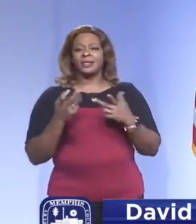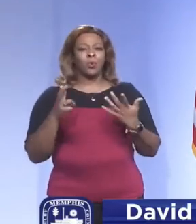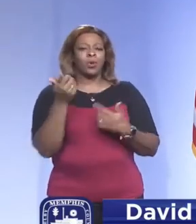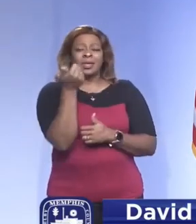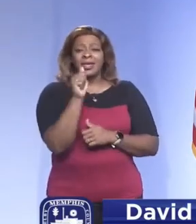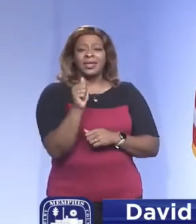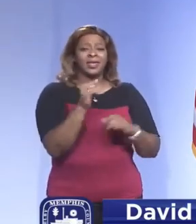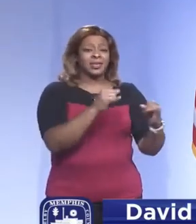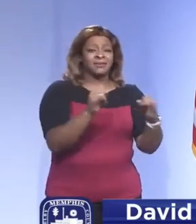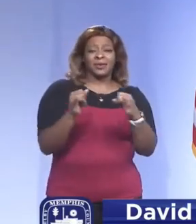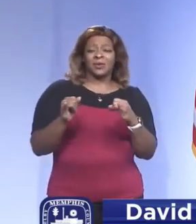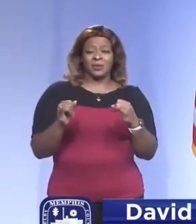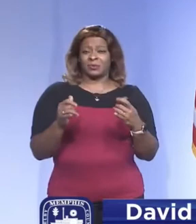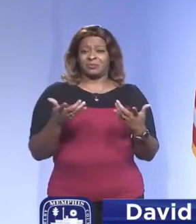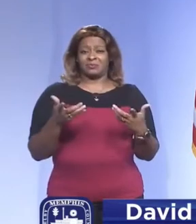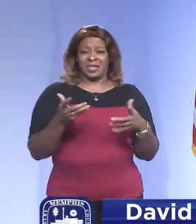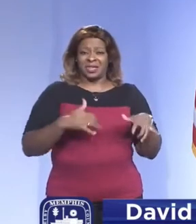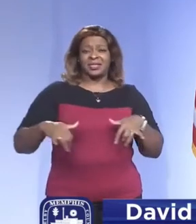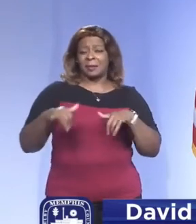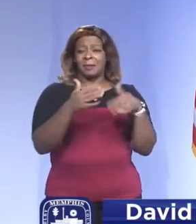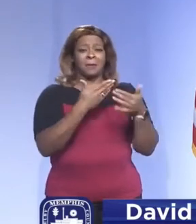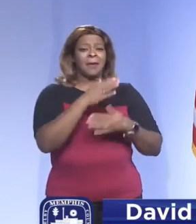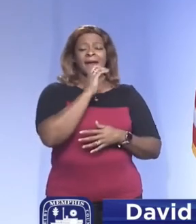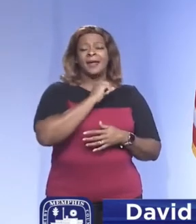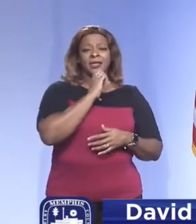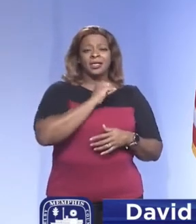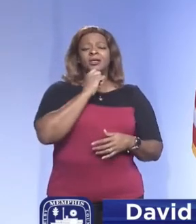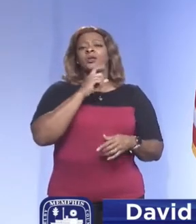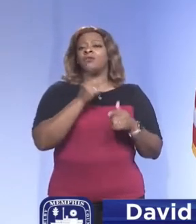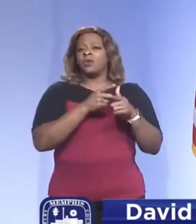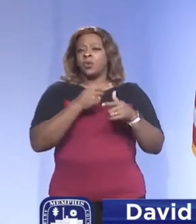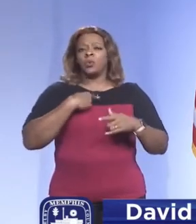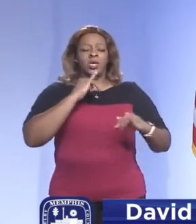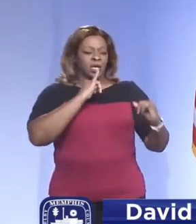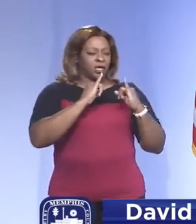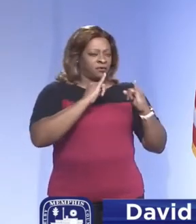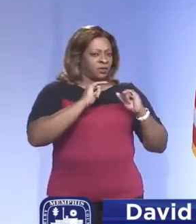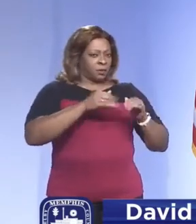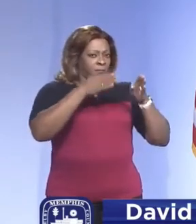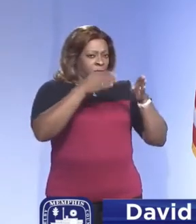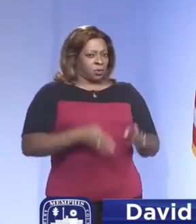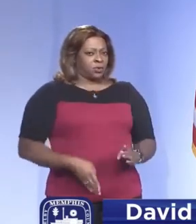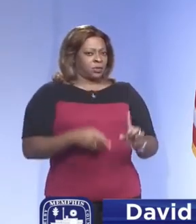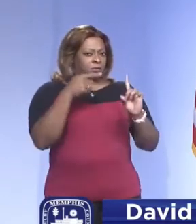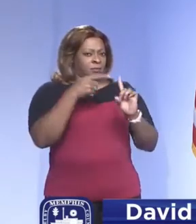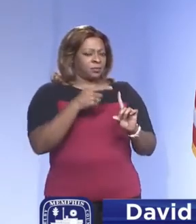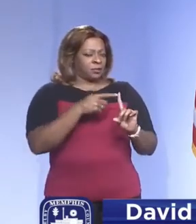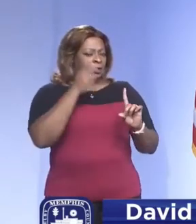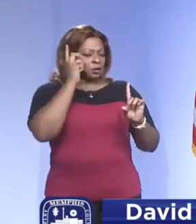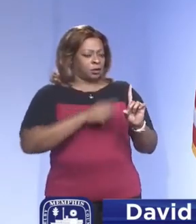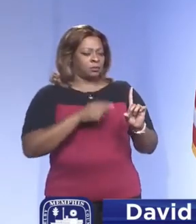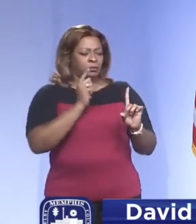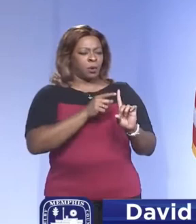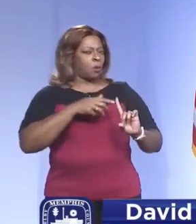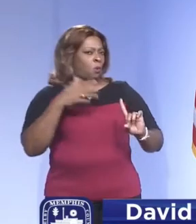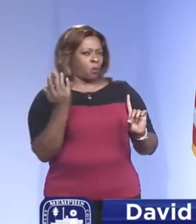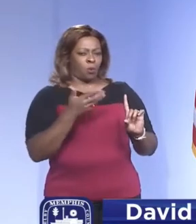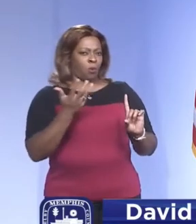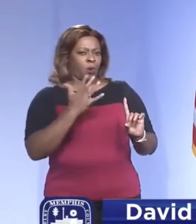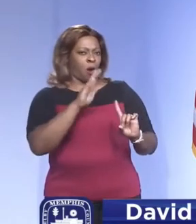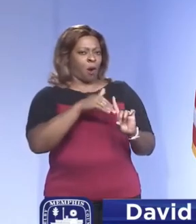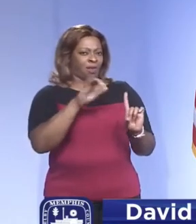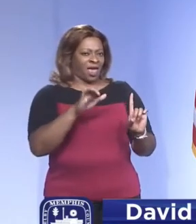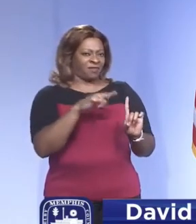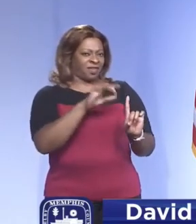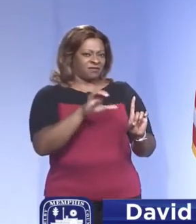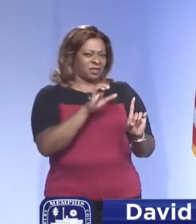any individual at all, regardless of their age, is we first interview the individual, determine what are all the